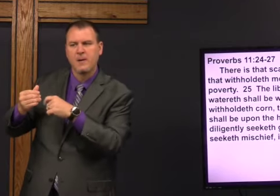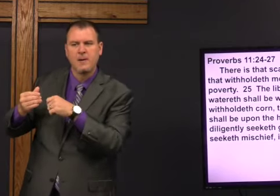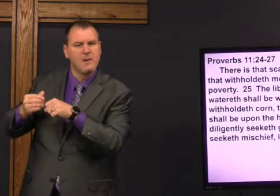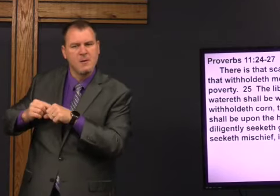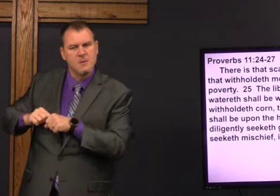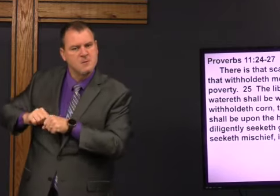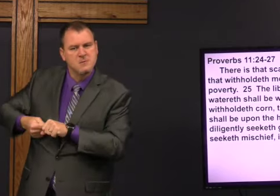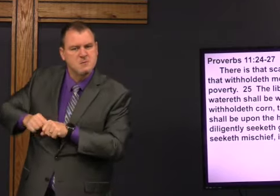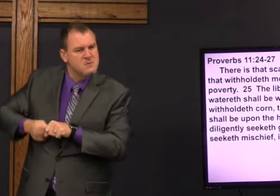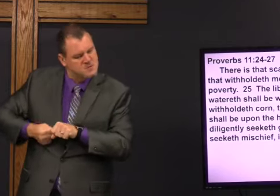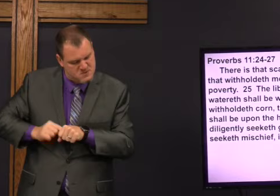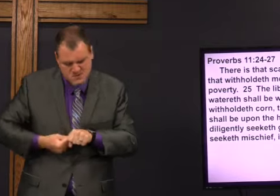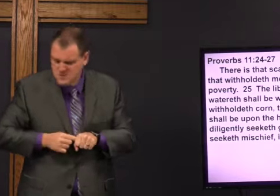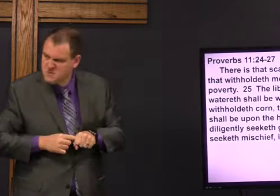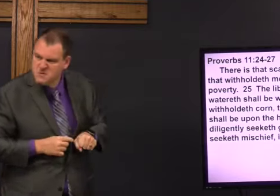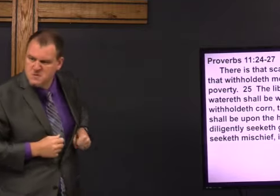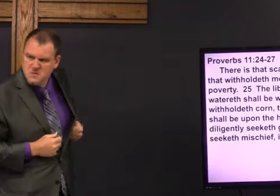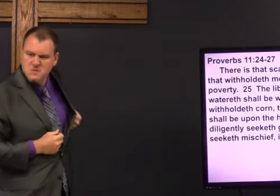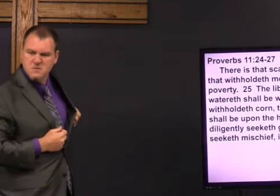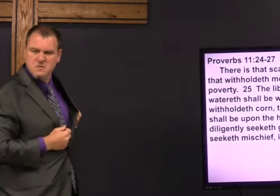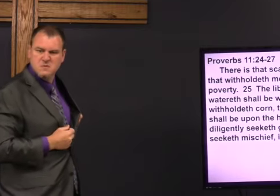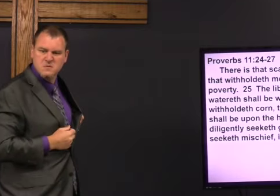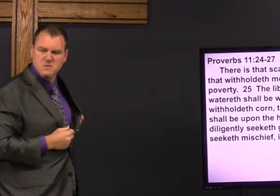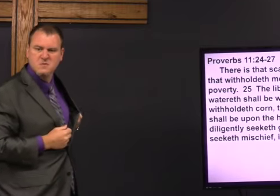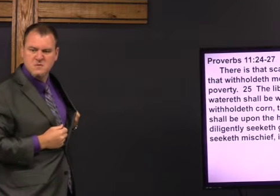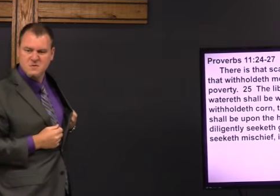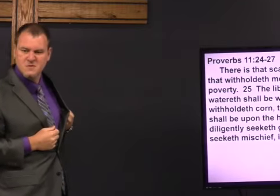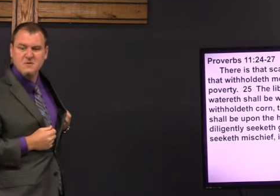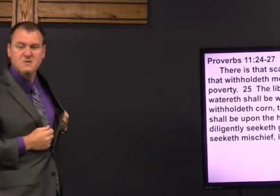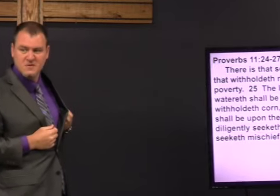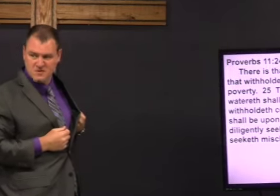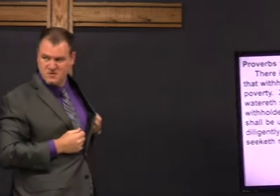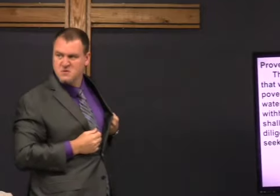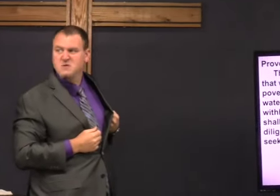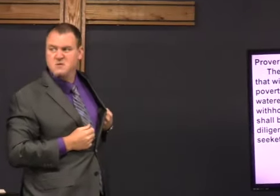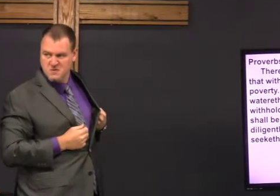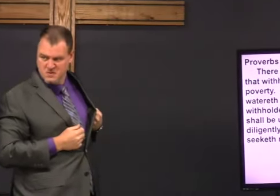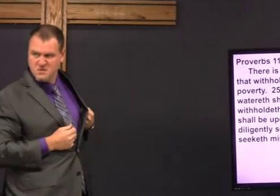him. All he wants is his money. He wants to hold on to his money.